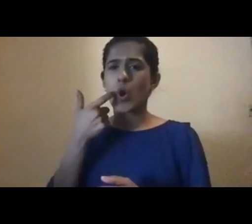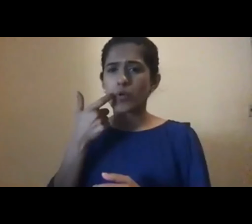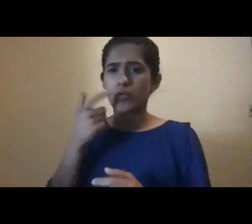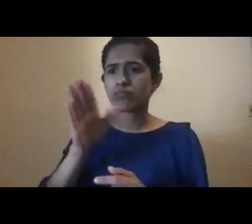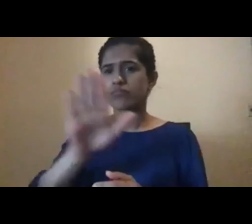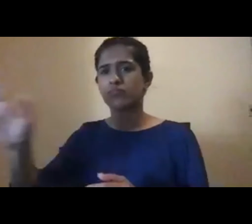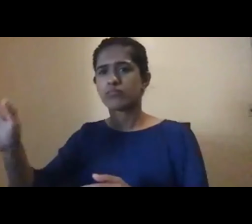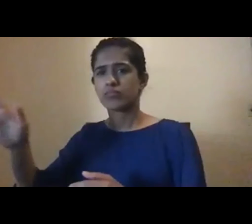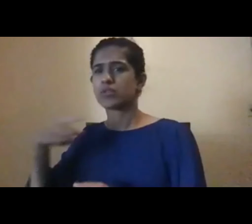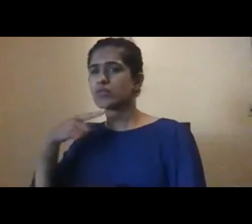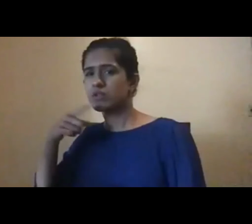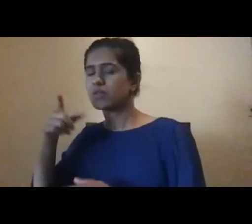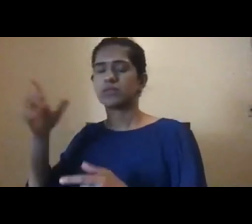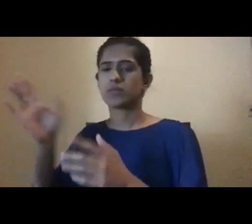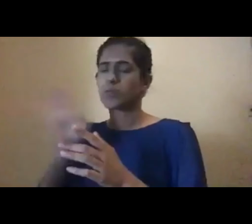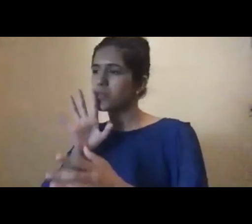Also,